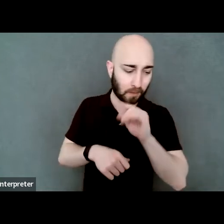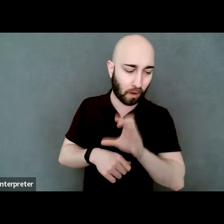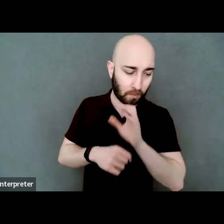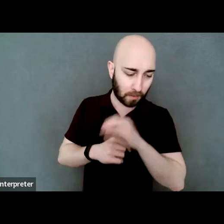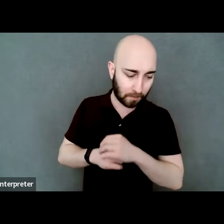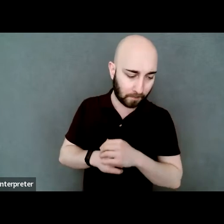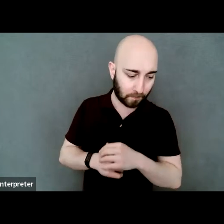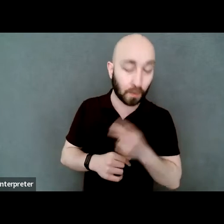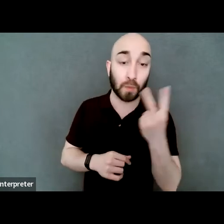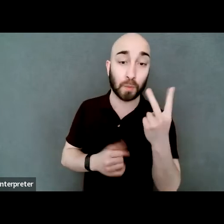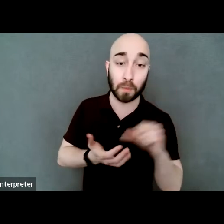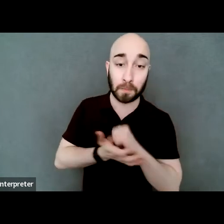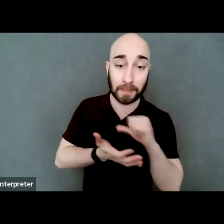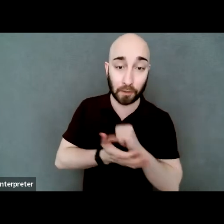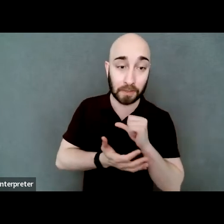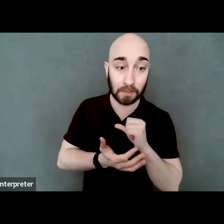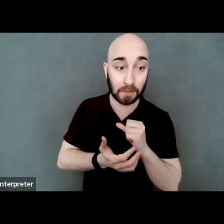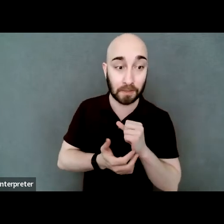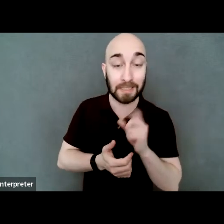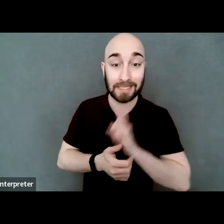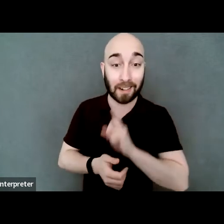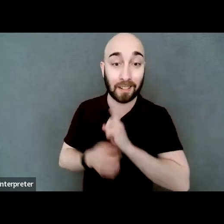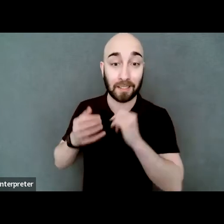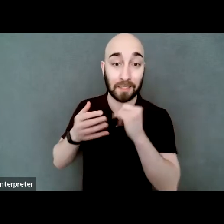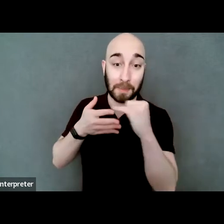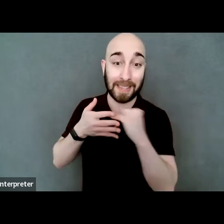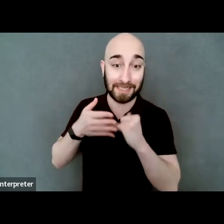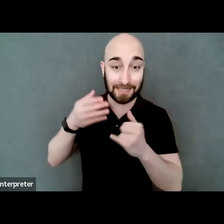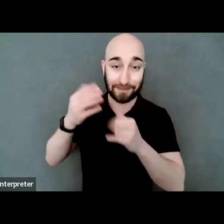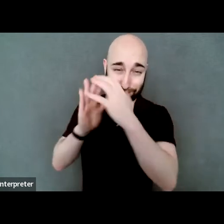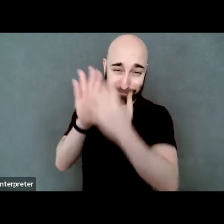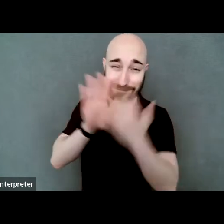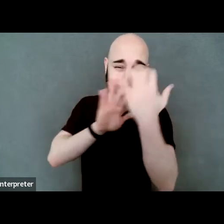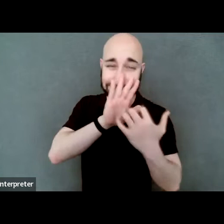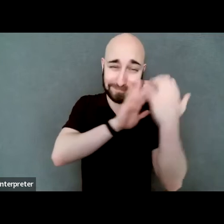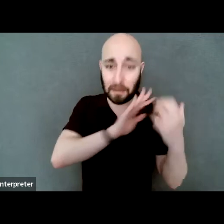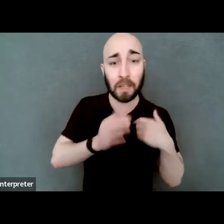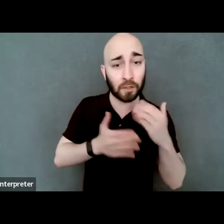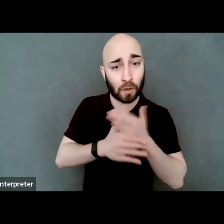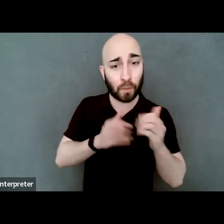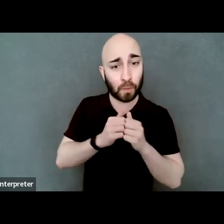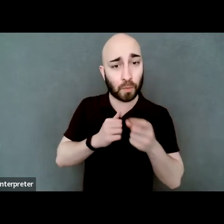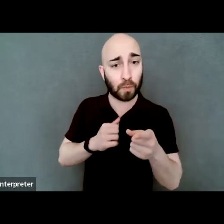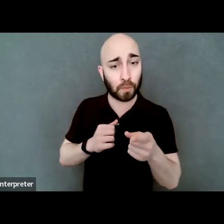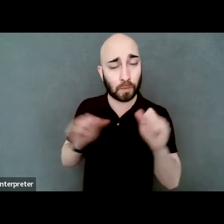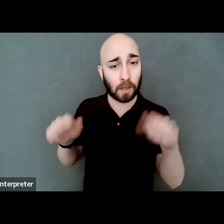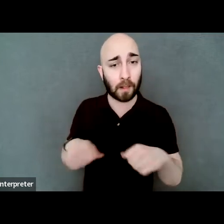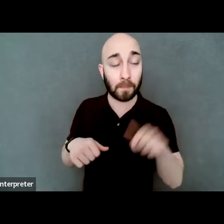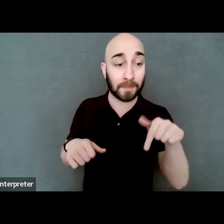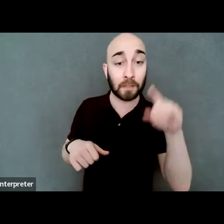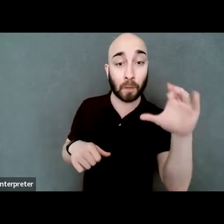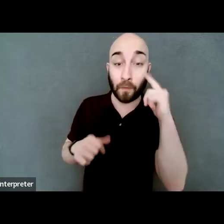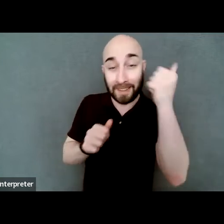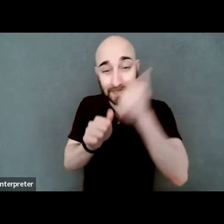2 pages, single-spaced. If you want to see it, I can share it with all of you. And this is a document where for every new